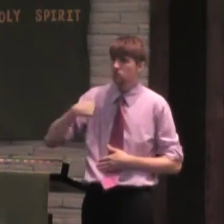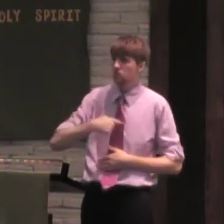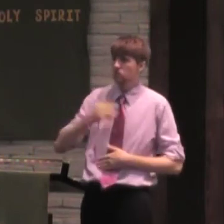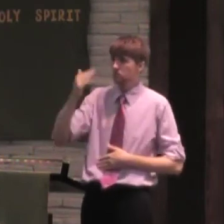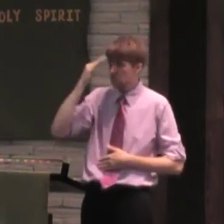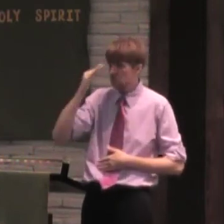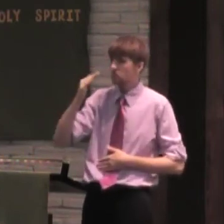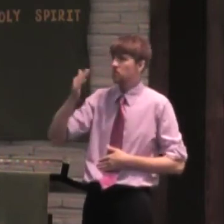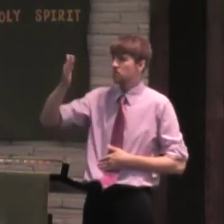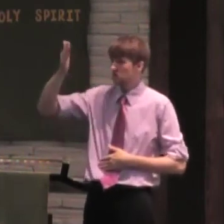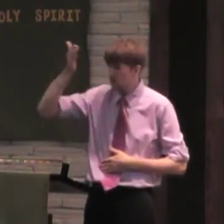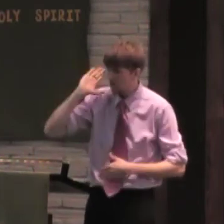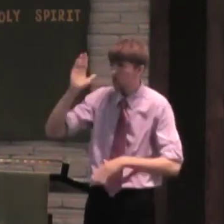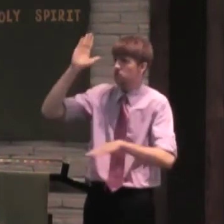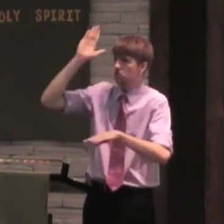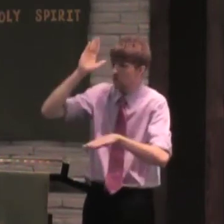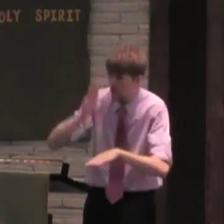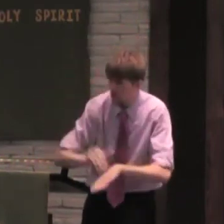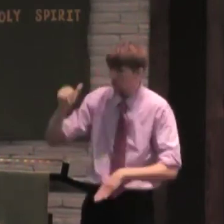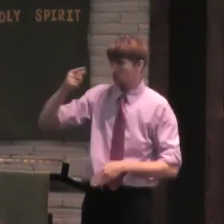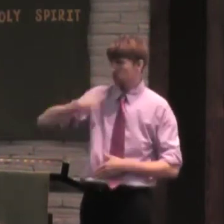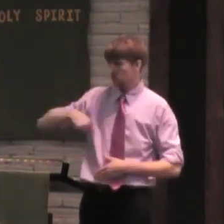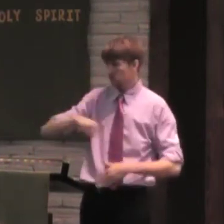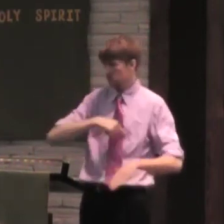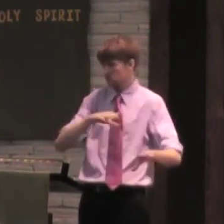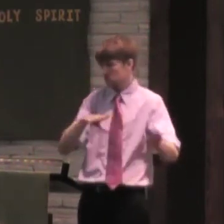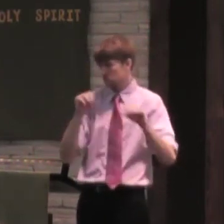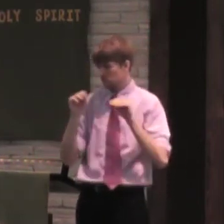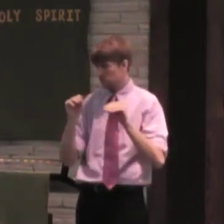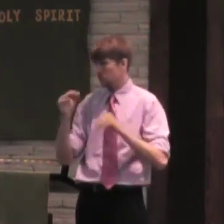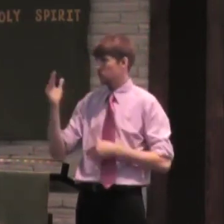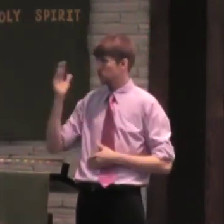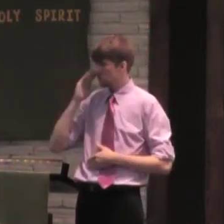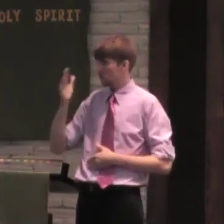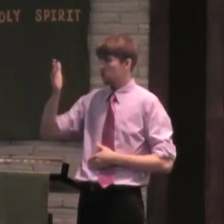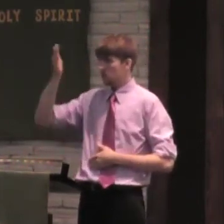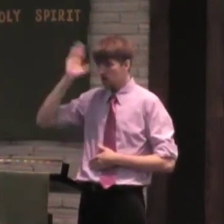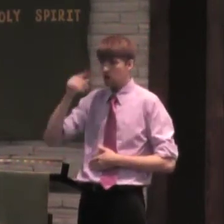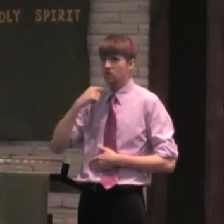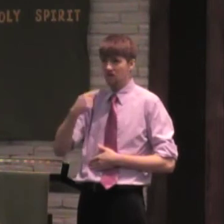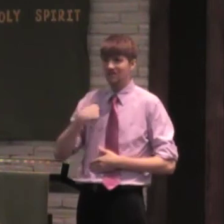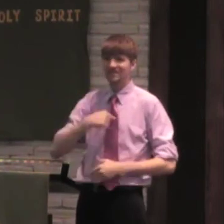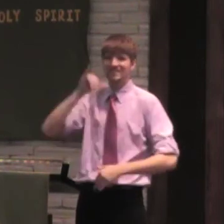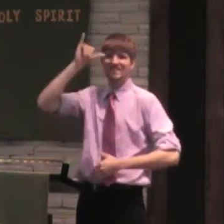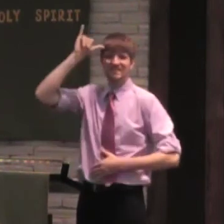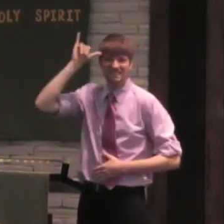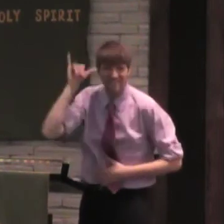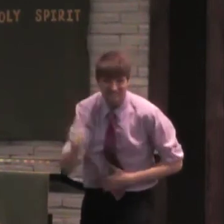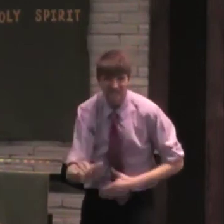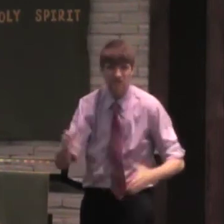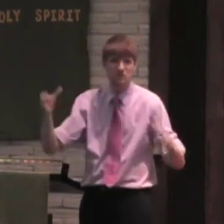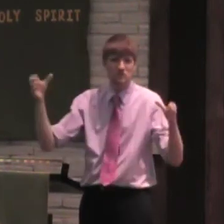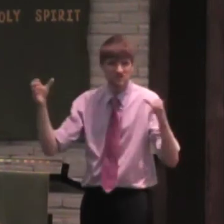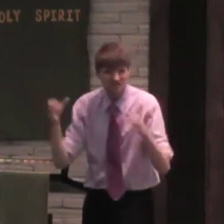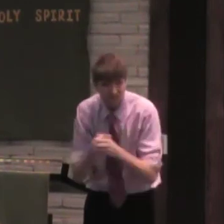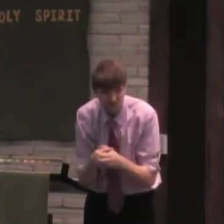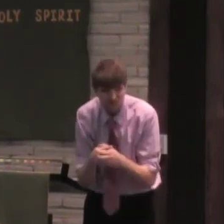But we knew that God called us to leave. We knew that God told us to